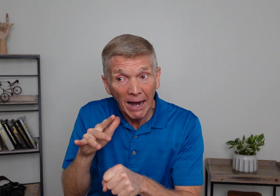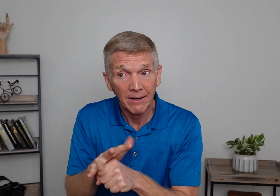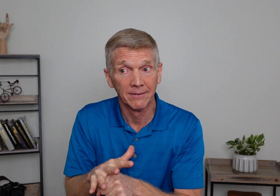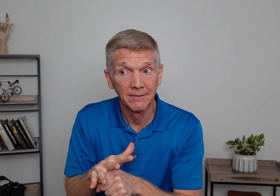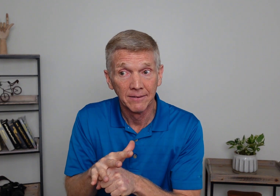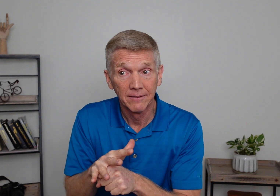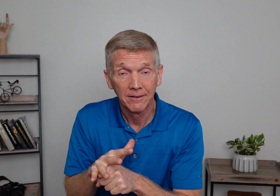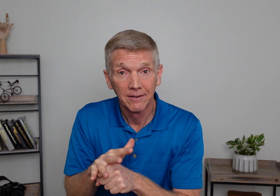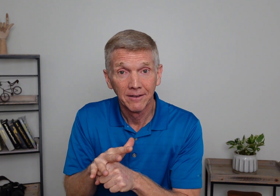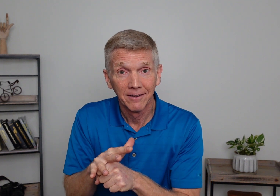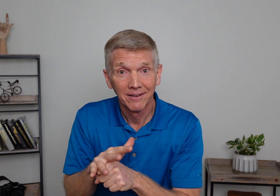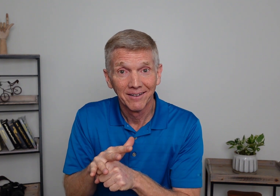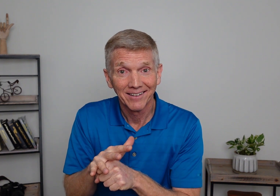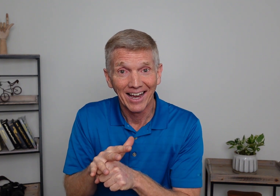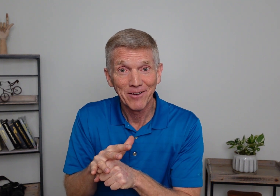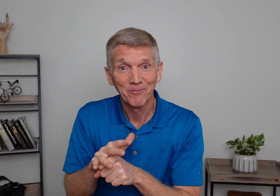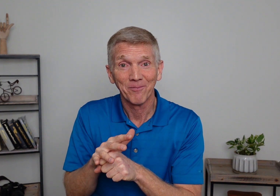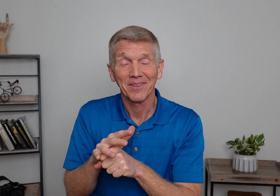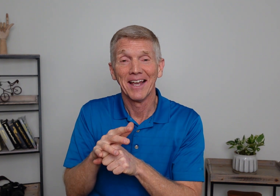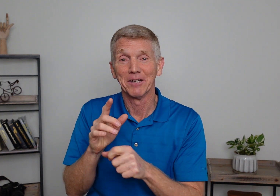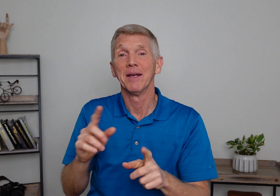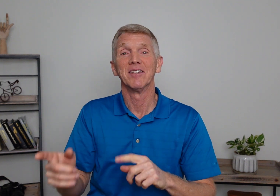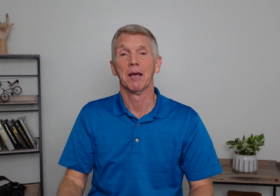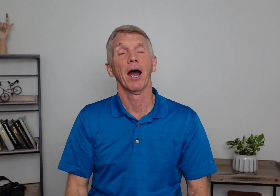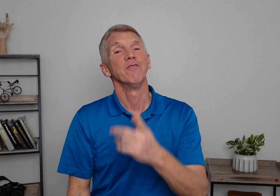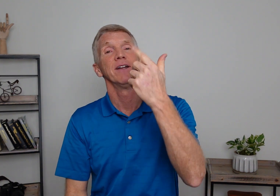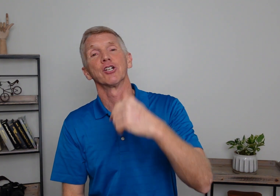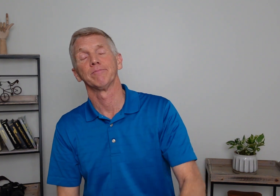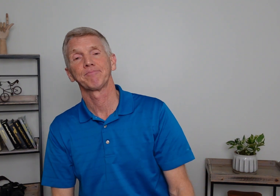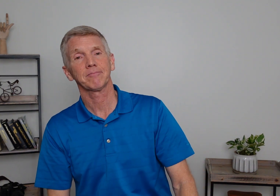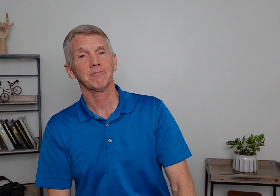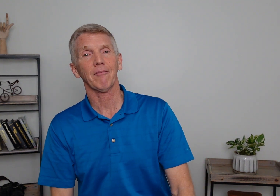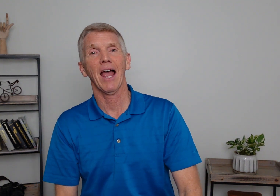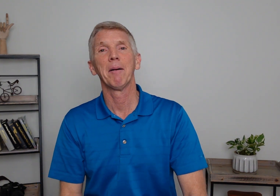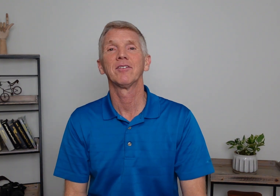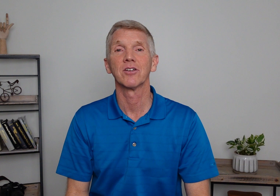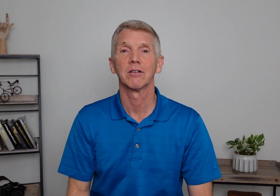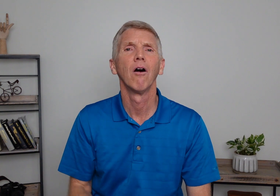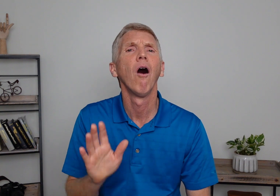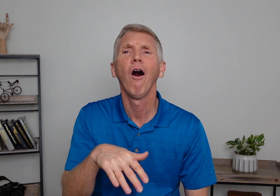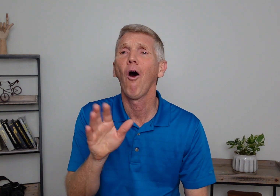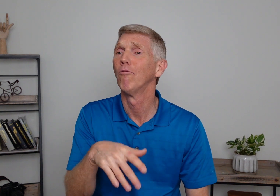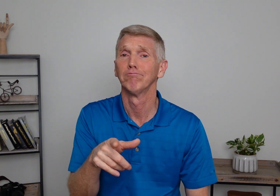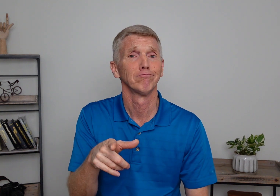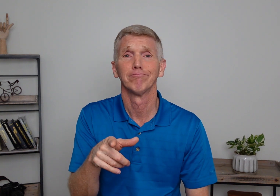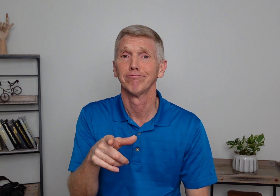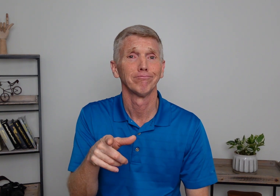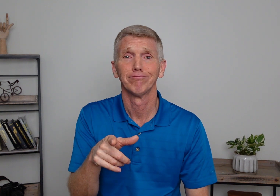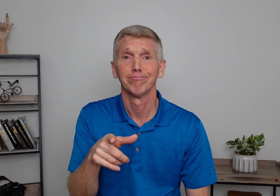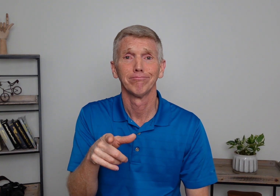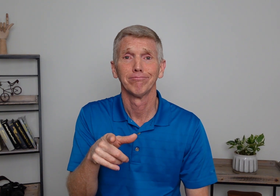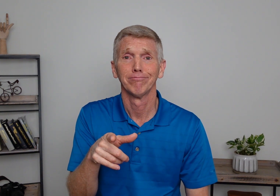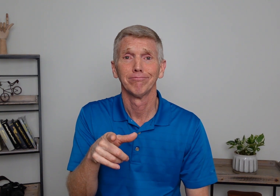Bah! Okay, it can mean the same. All right, finish. How about this? Oh.